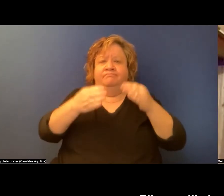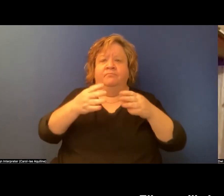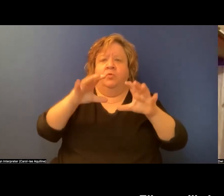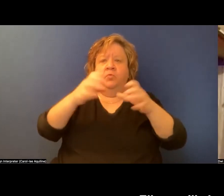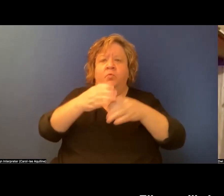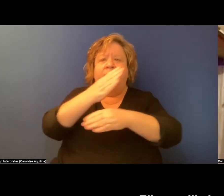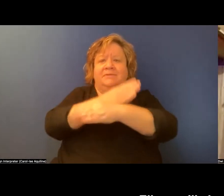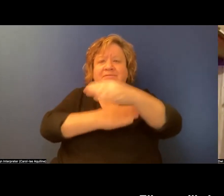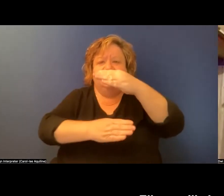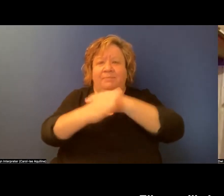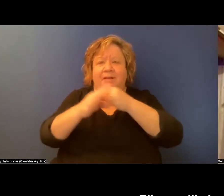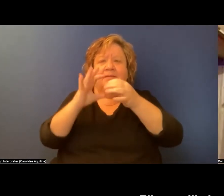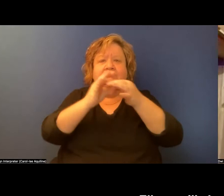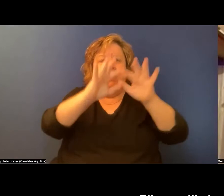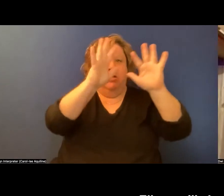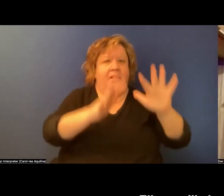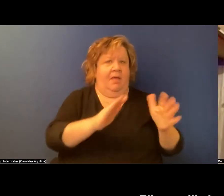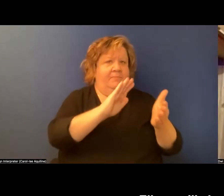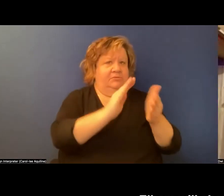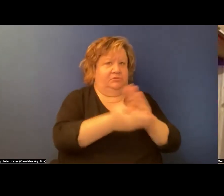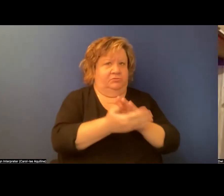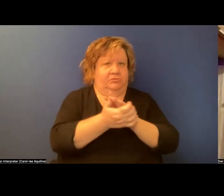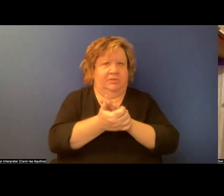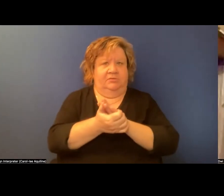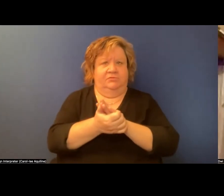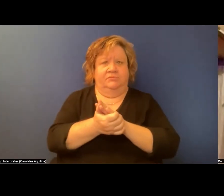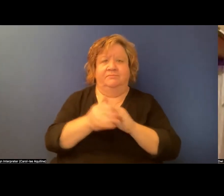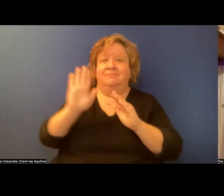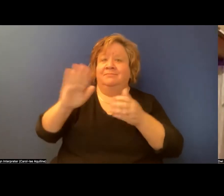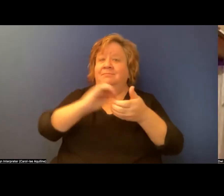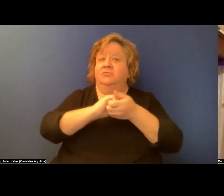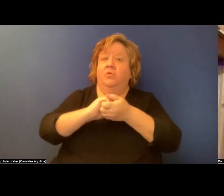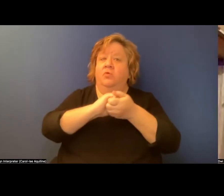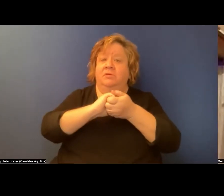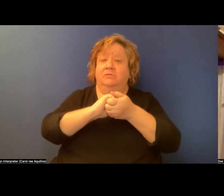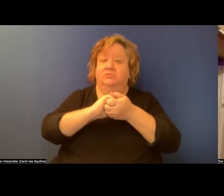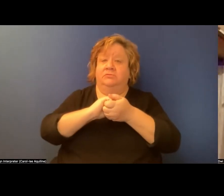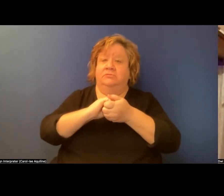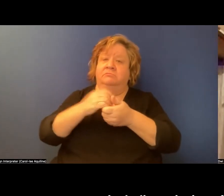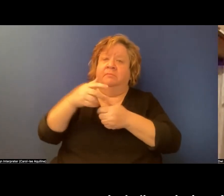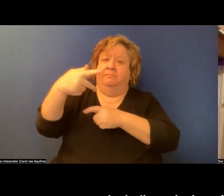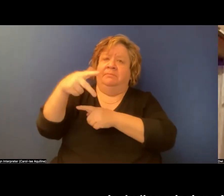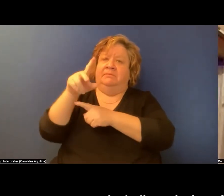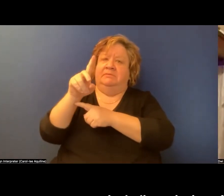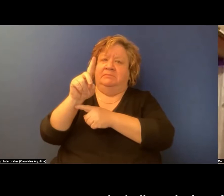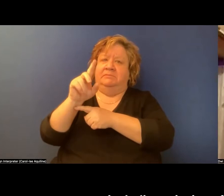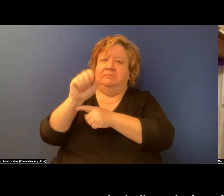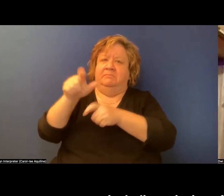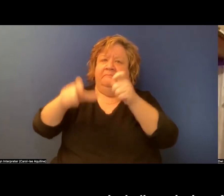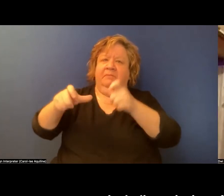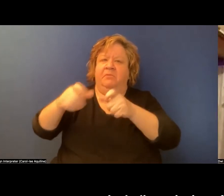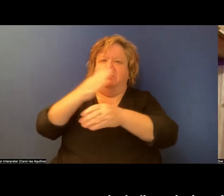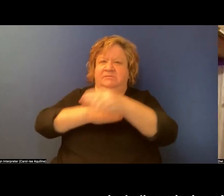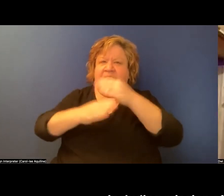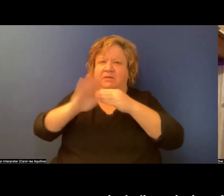efforts being carried out by organizations of persons with disability globally on inclusive climate action, including recent